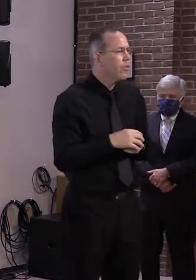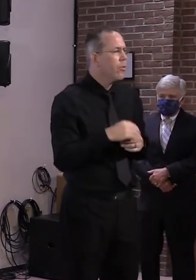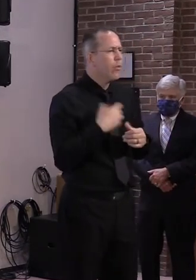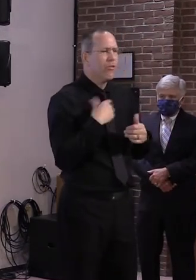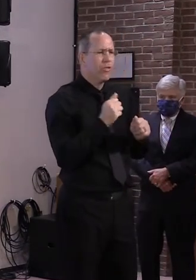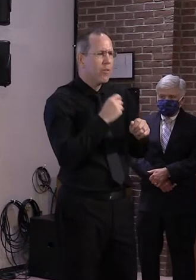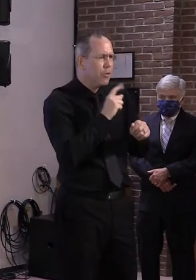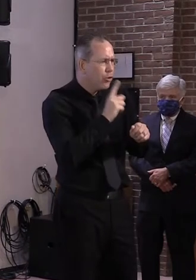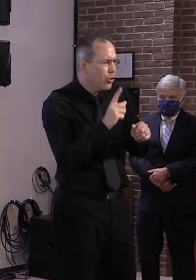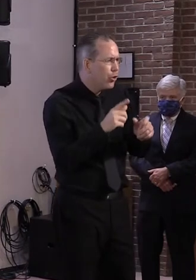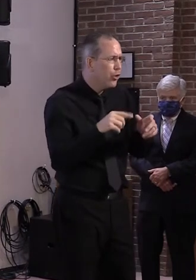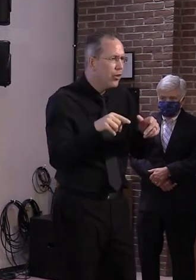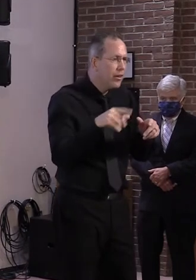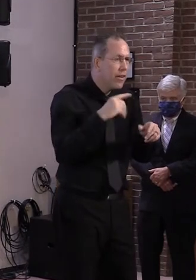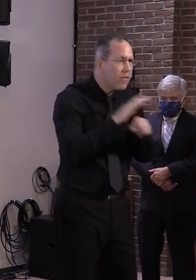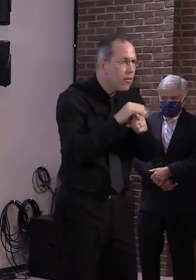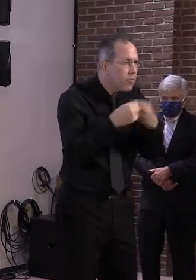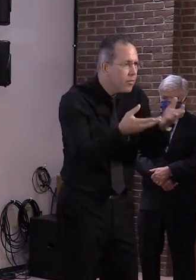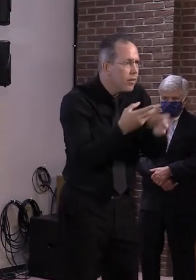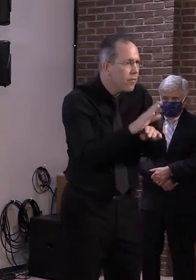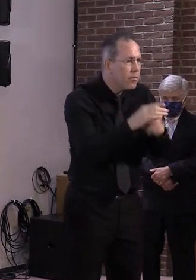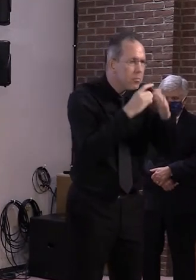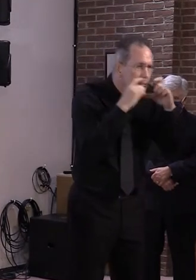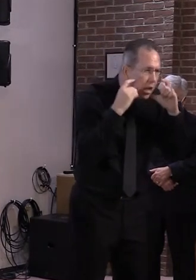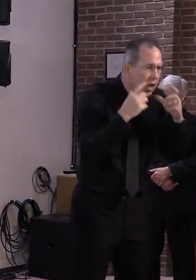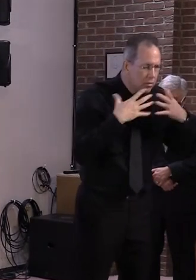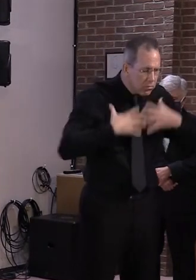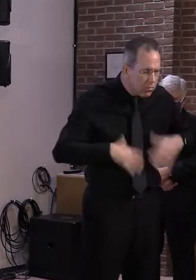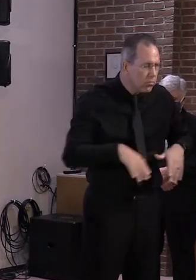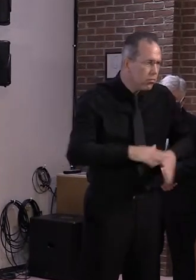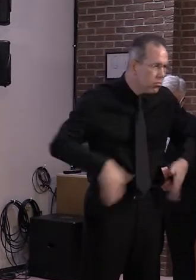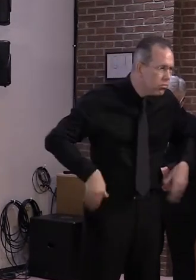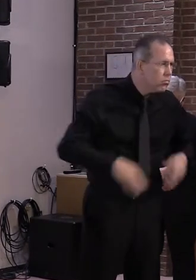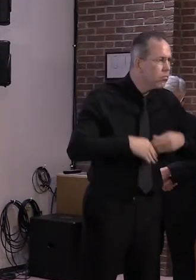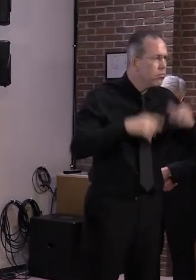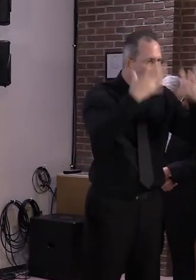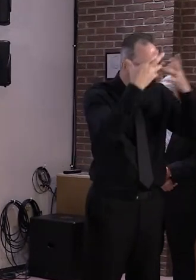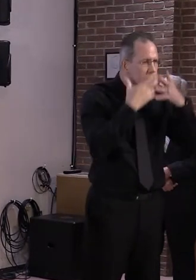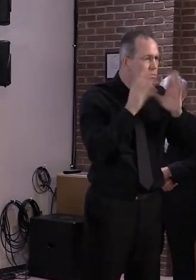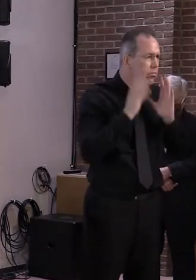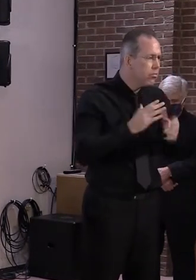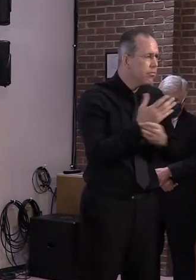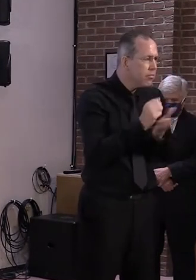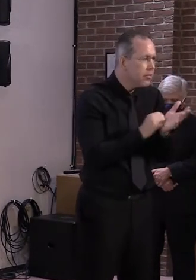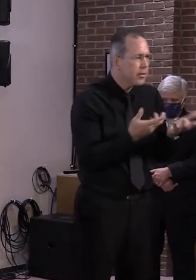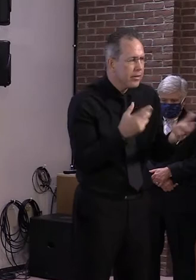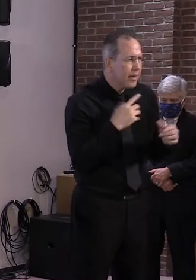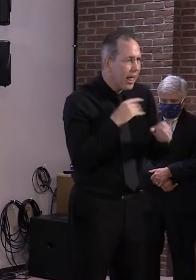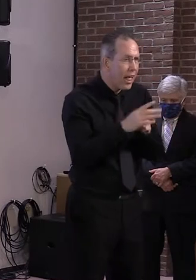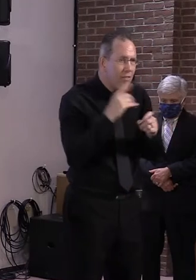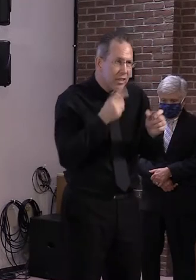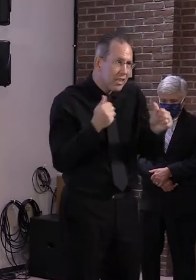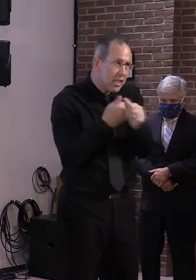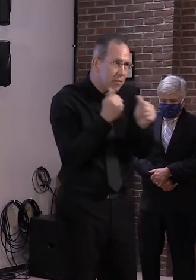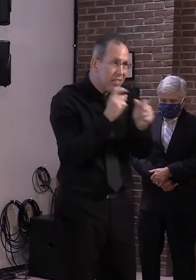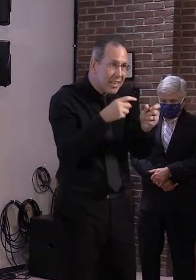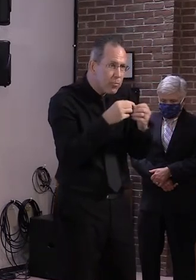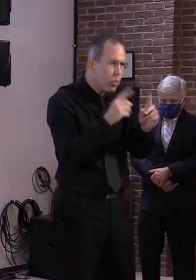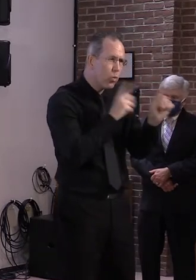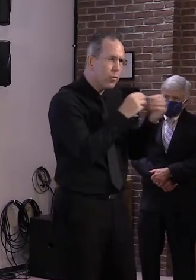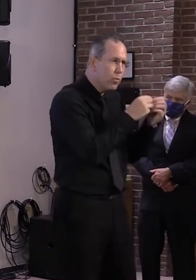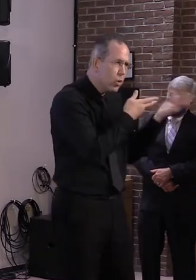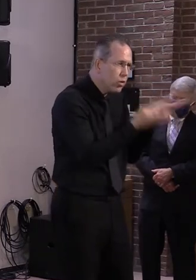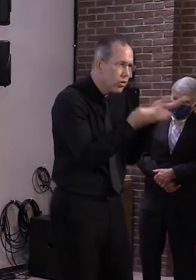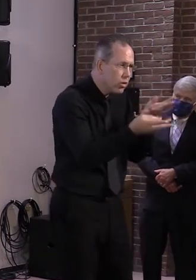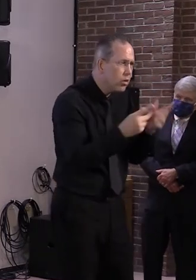struggled, like other states, in trying to provide that, but we kept up and prioritized that to make sure that those frontline workers did